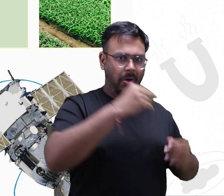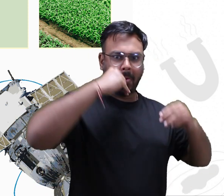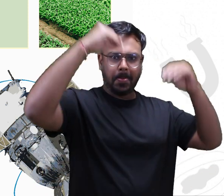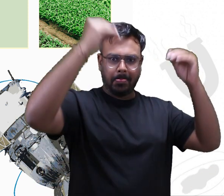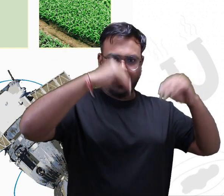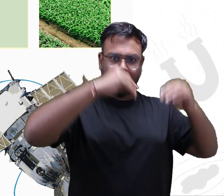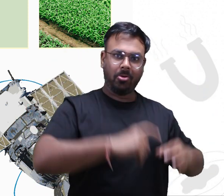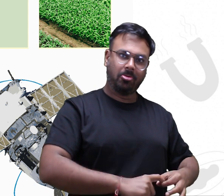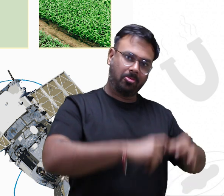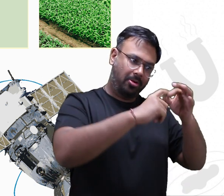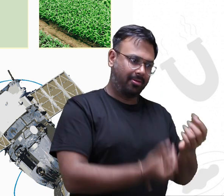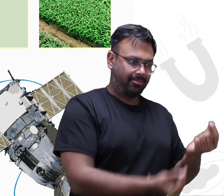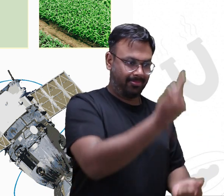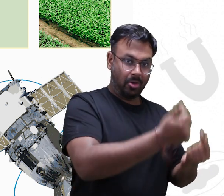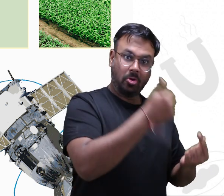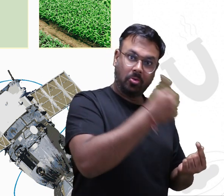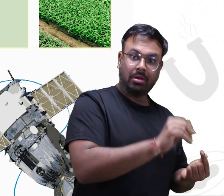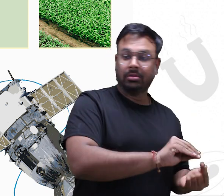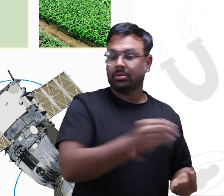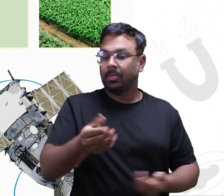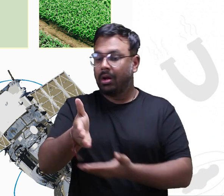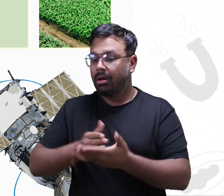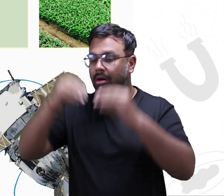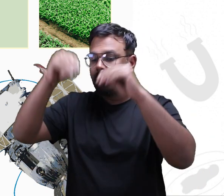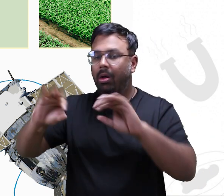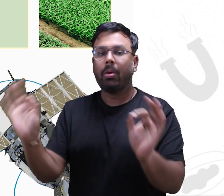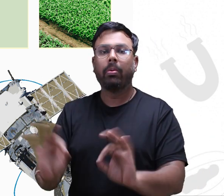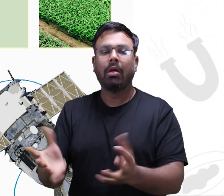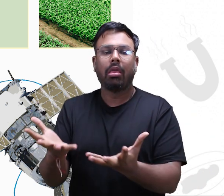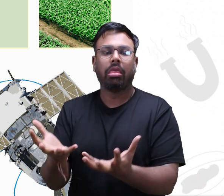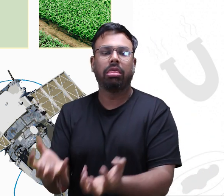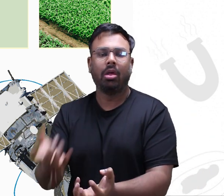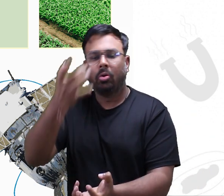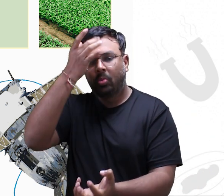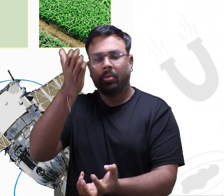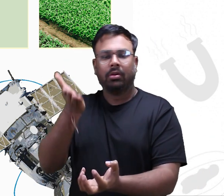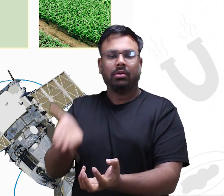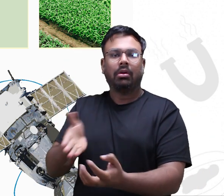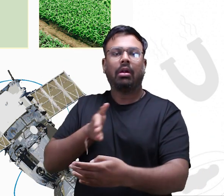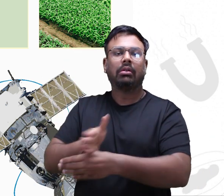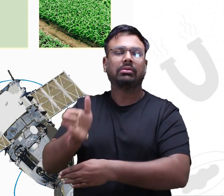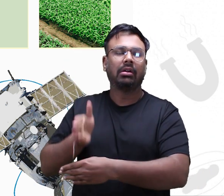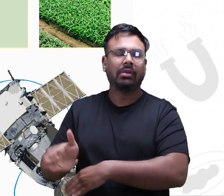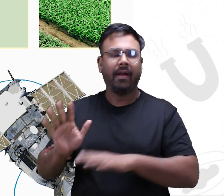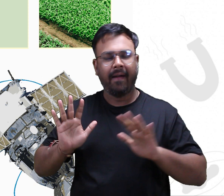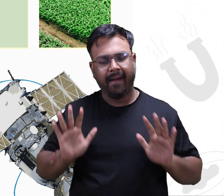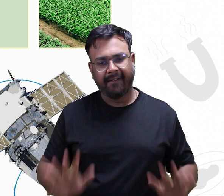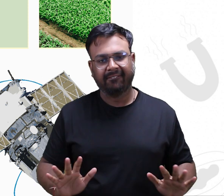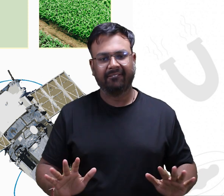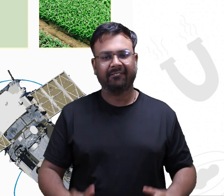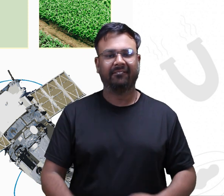Agriculture. Weather shift directly affect crop while damaging plants and reducing harvest.